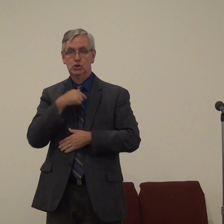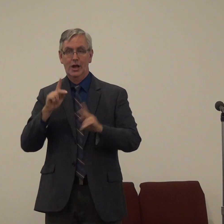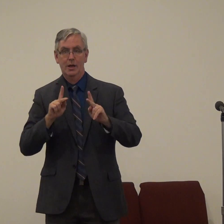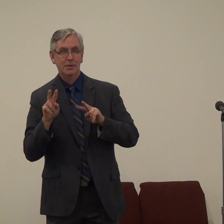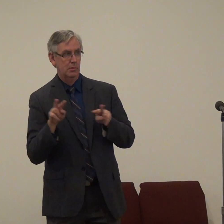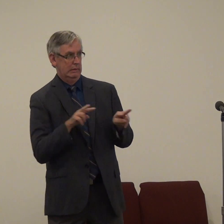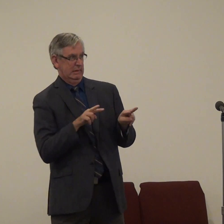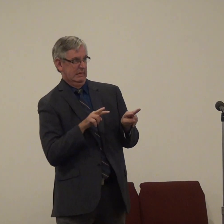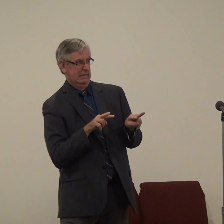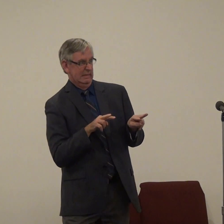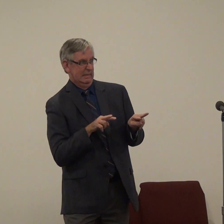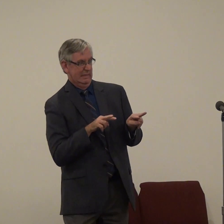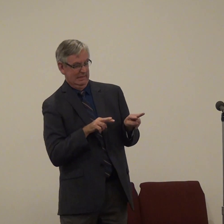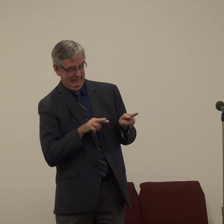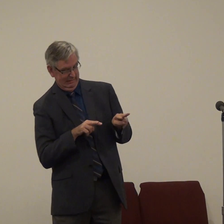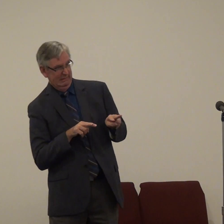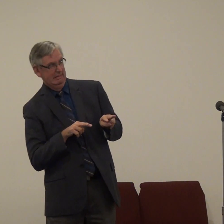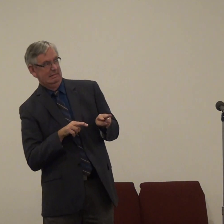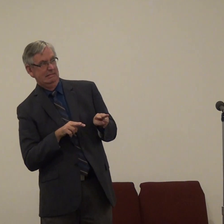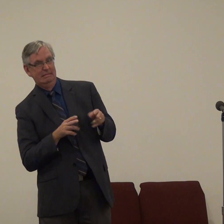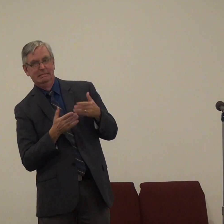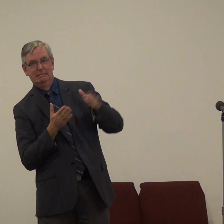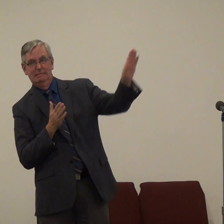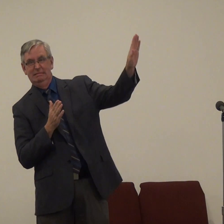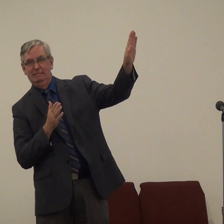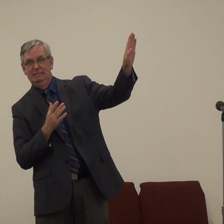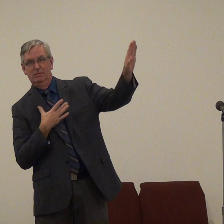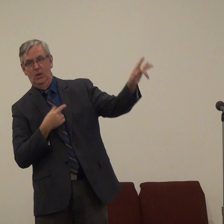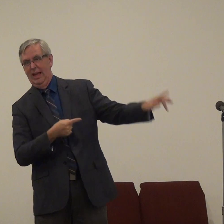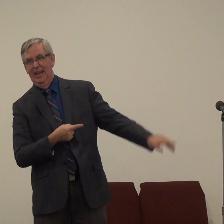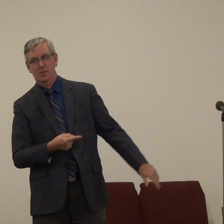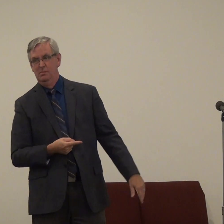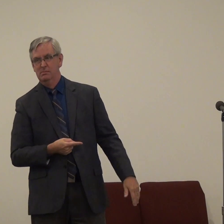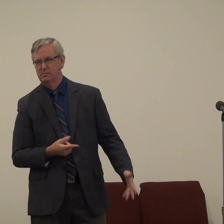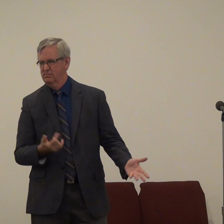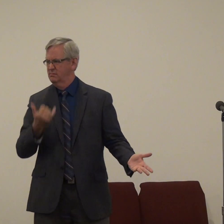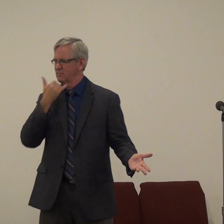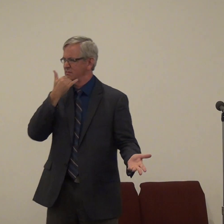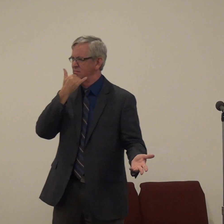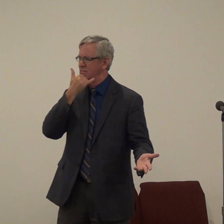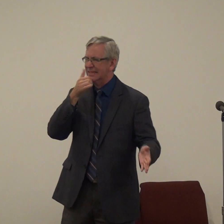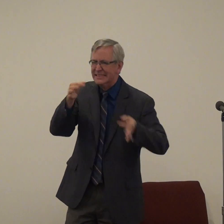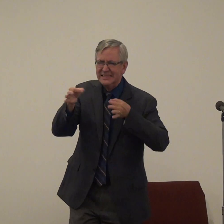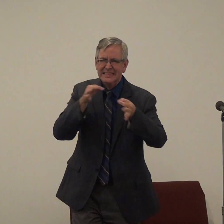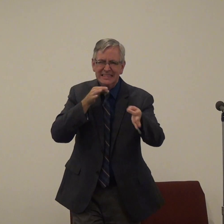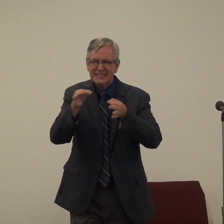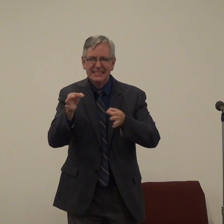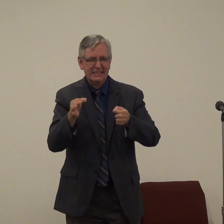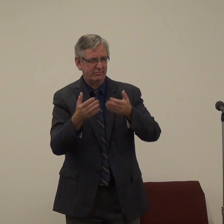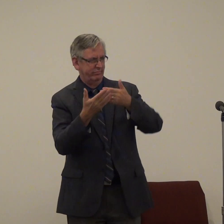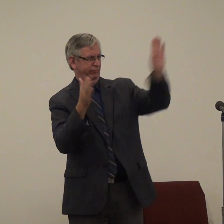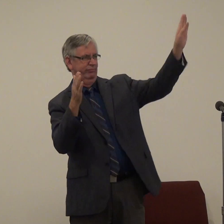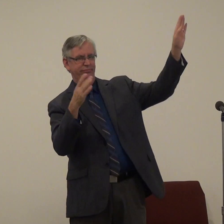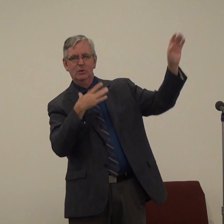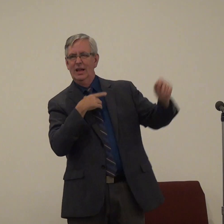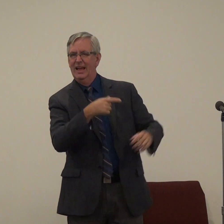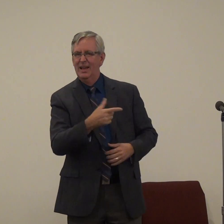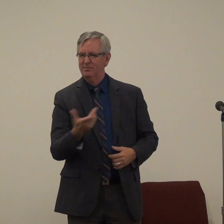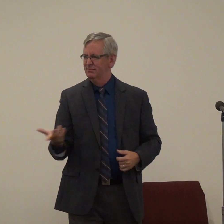them. And the Chinese people didn't want anything to do with him. And so he tried a witness to